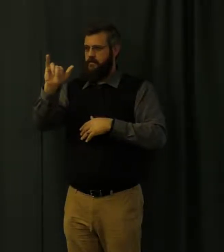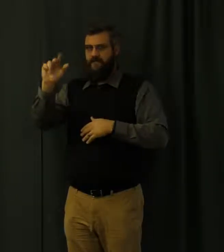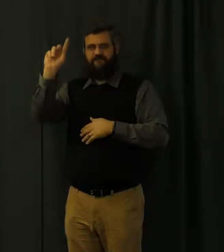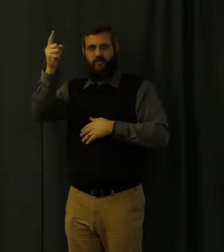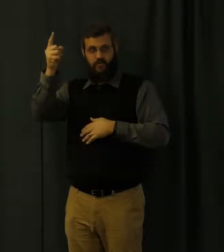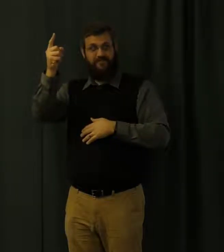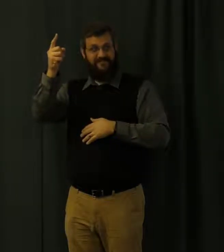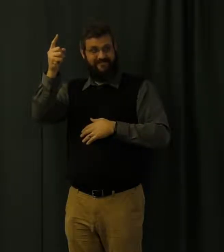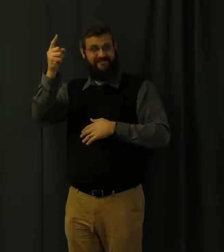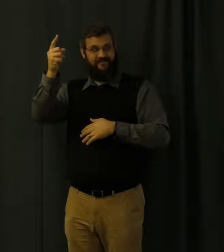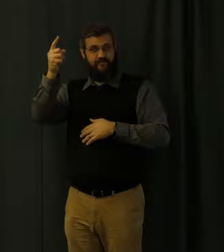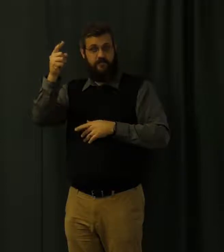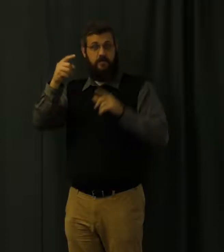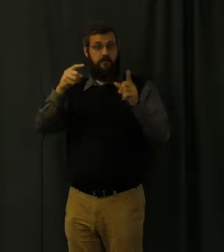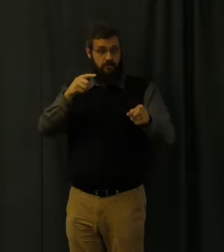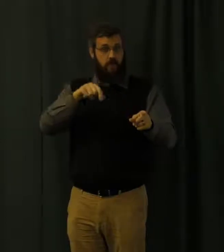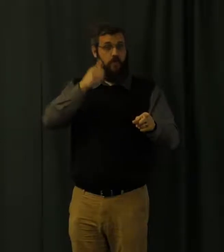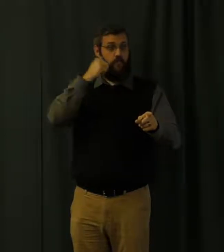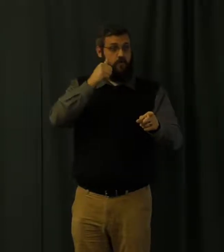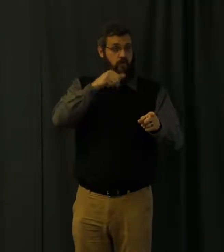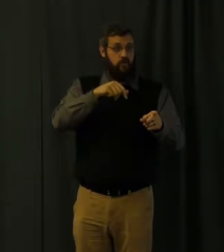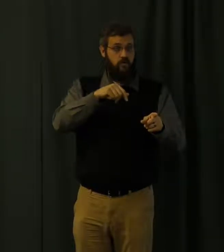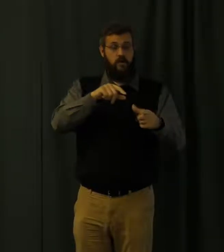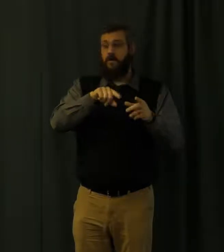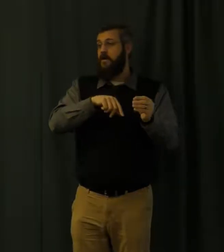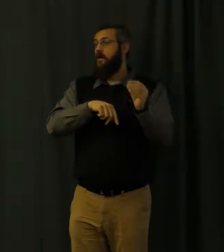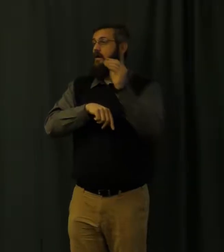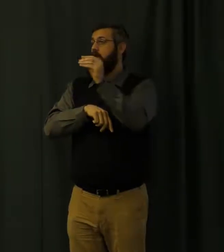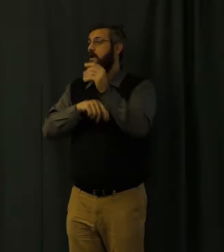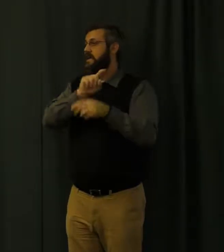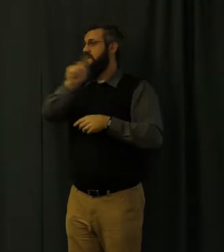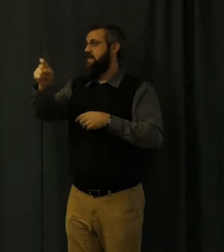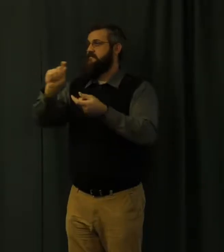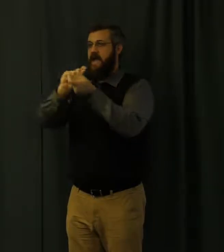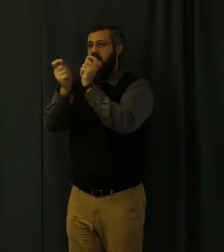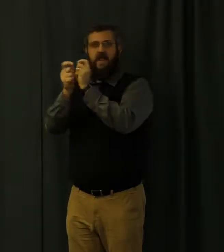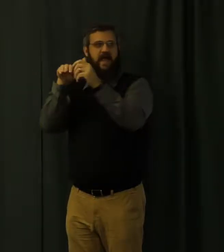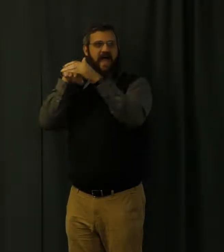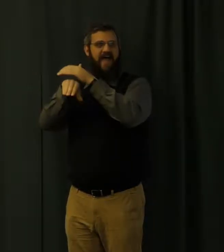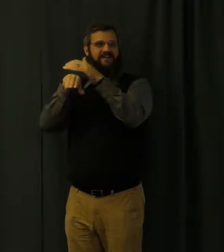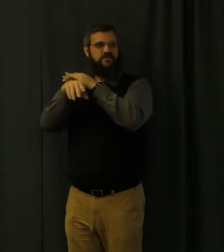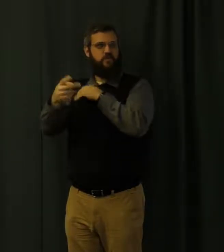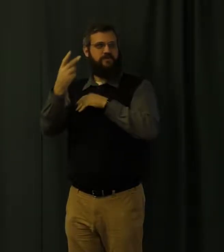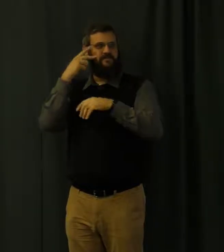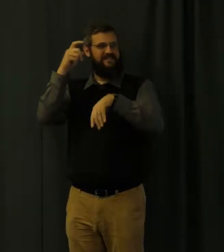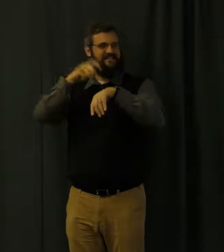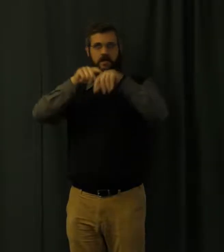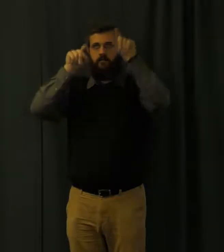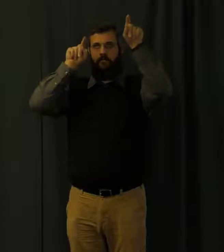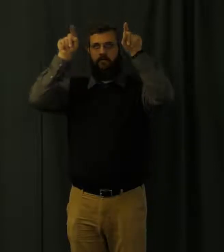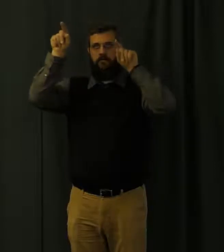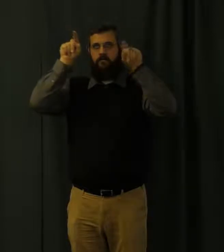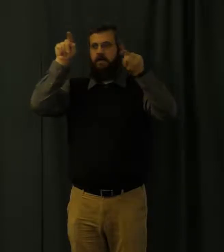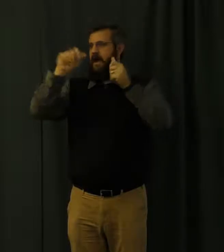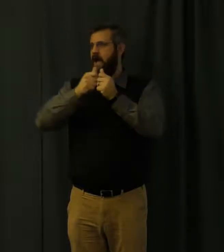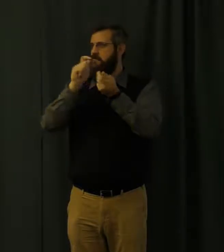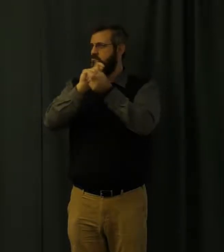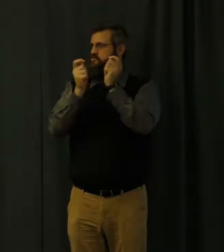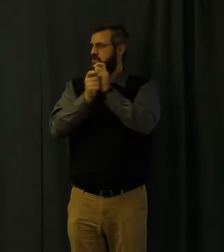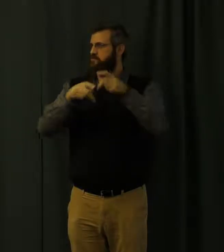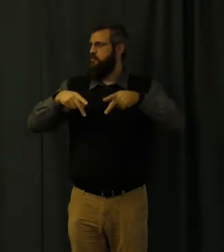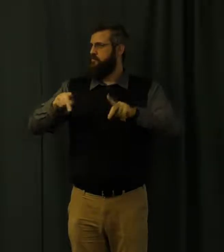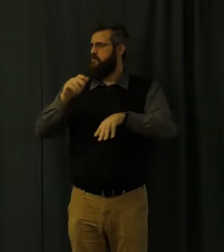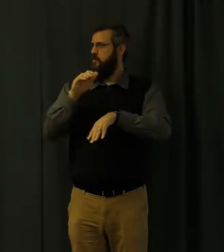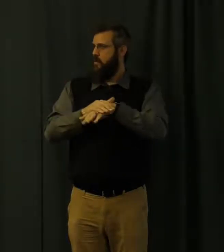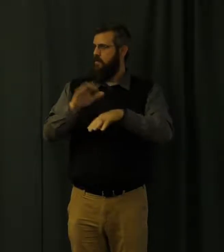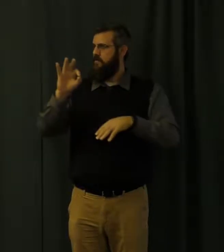then, Sally gave Billy edit access. And so you could just see, like, all the permission changes. So it's really a